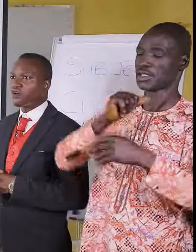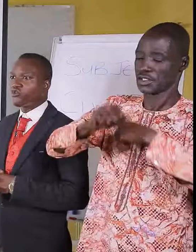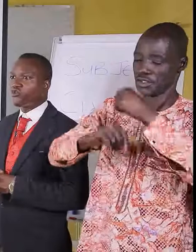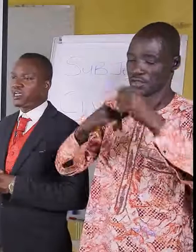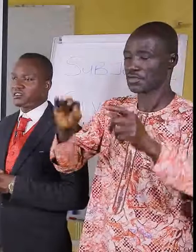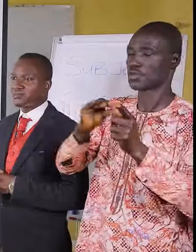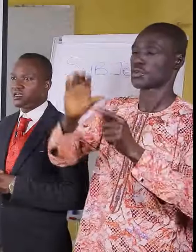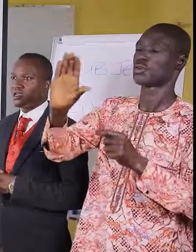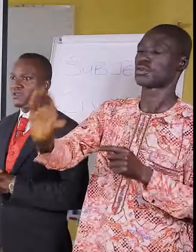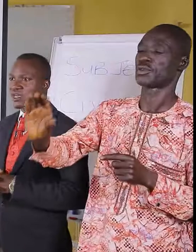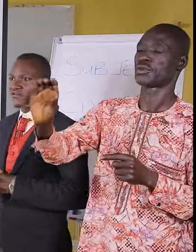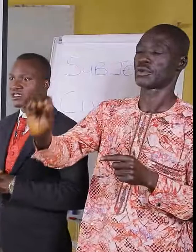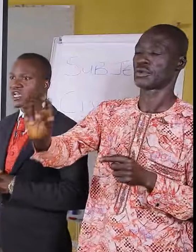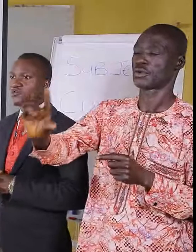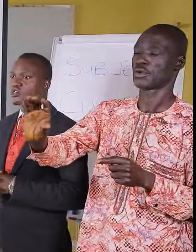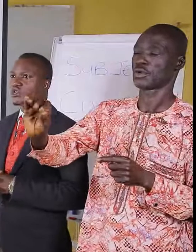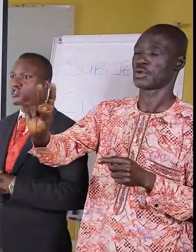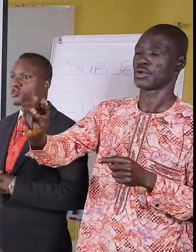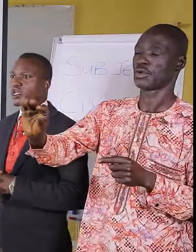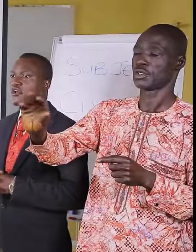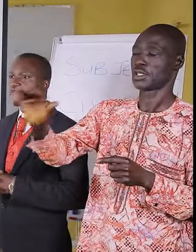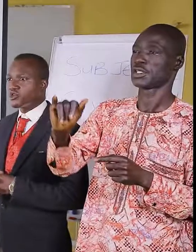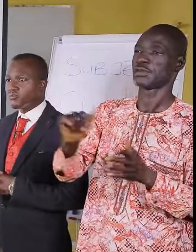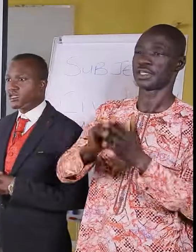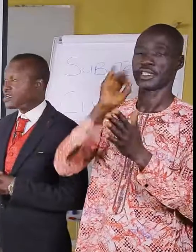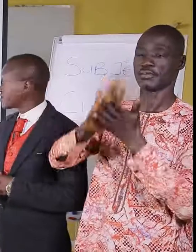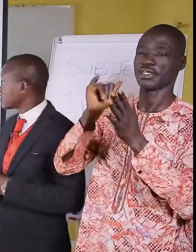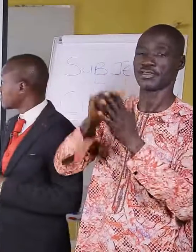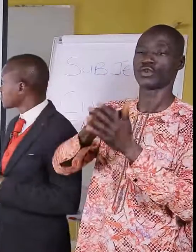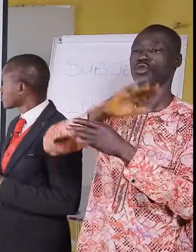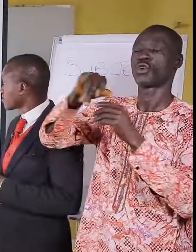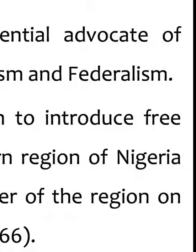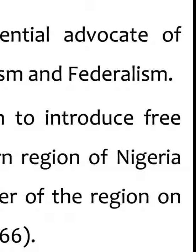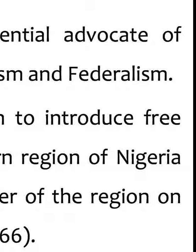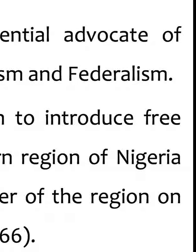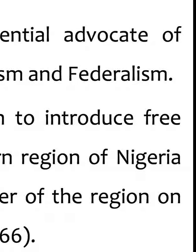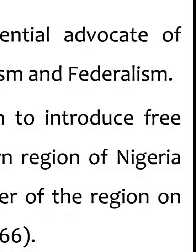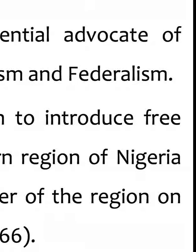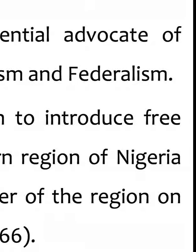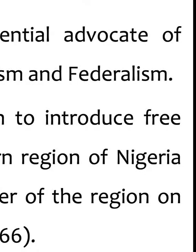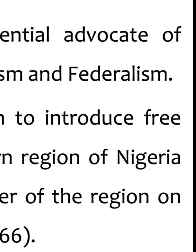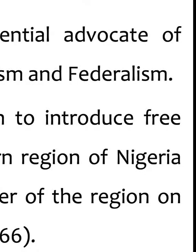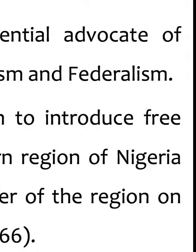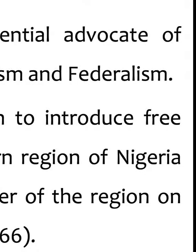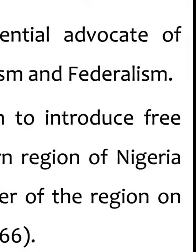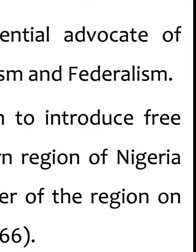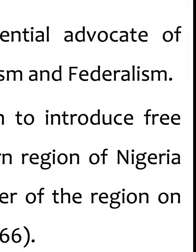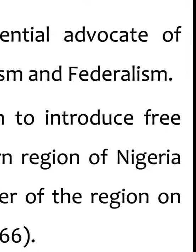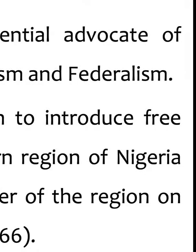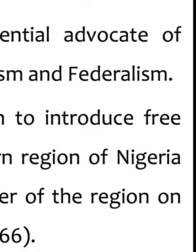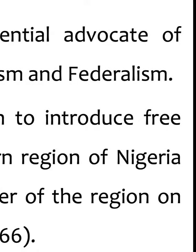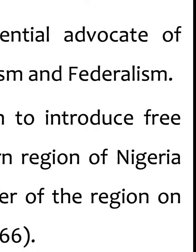manner of colonialism. He believed that everyone should enjoy freedom in the state. He was the first person to